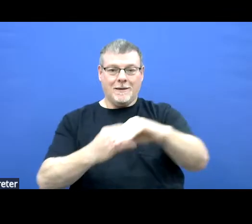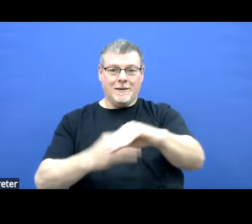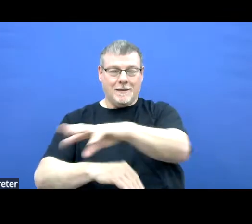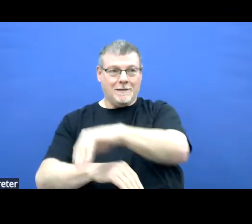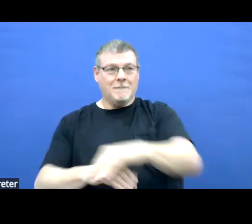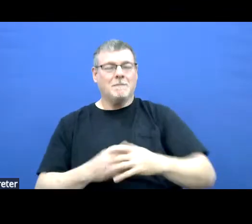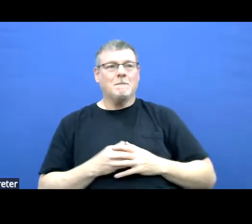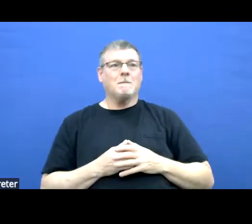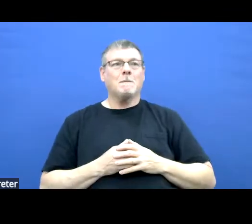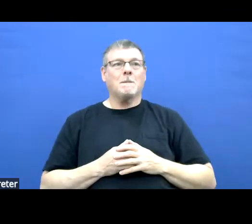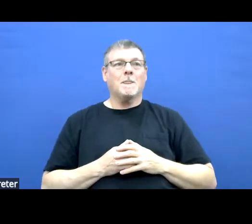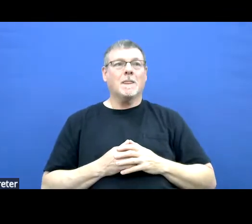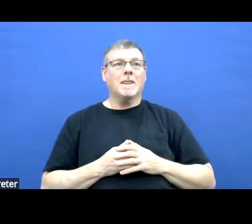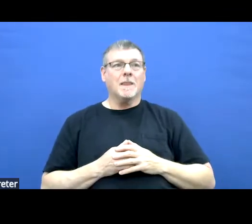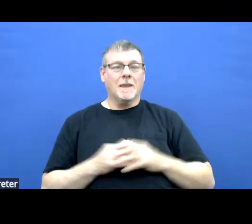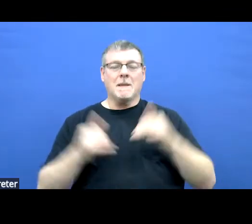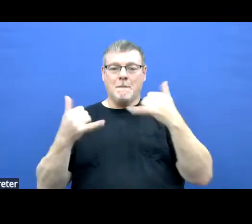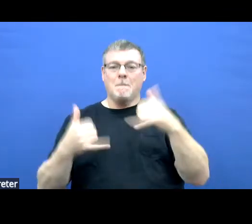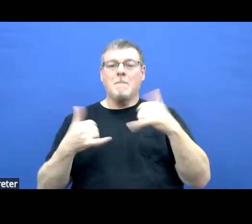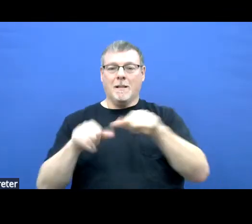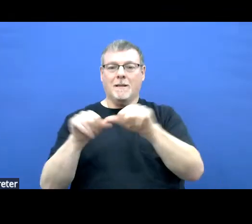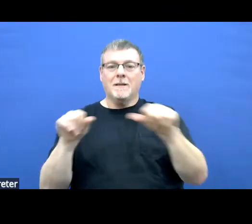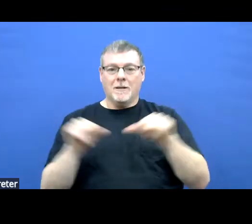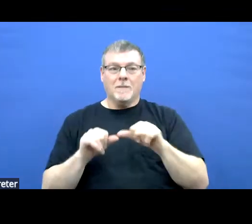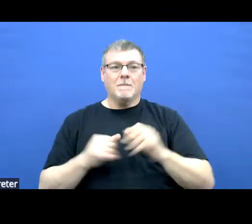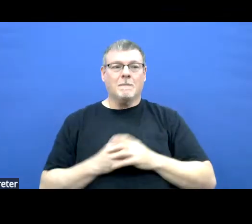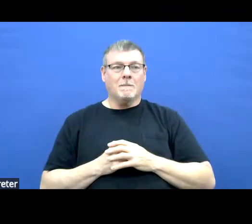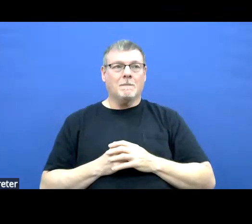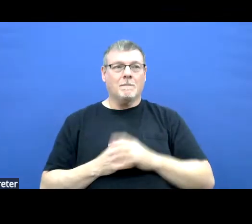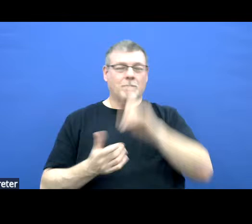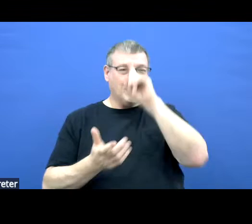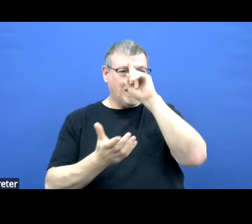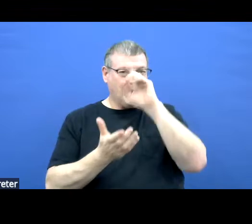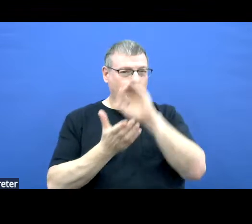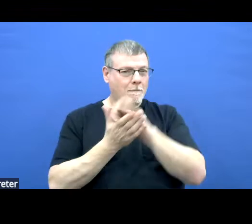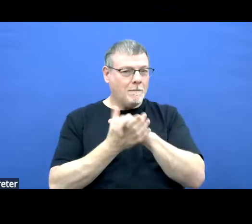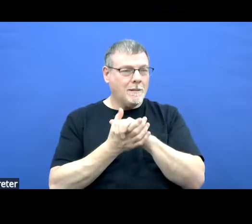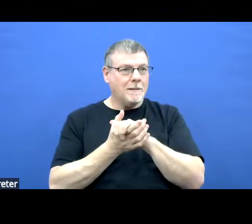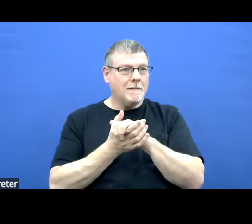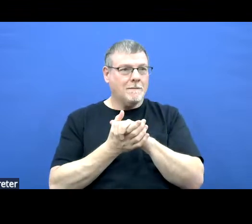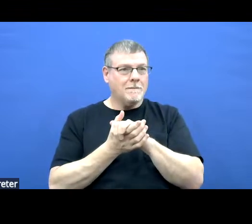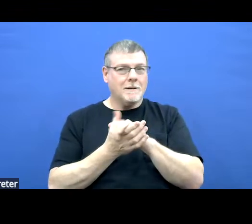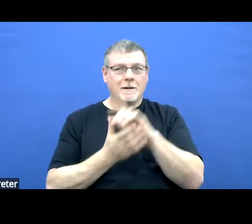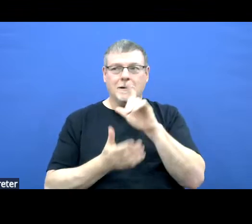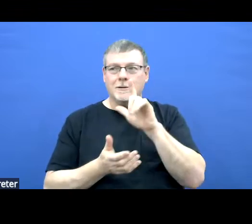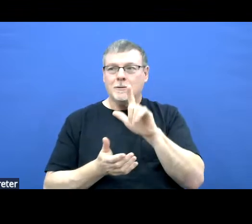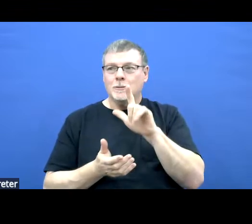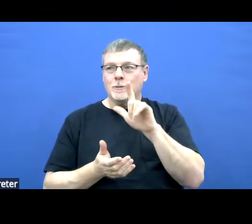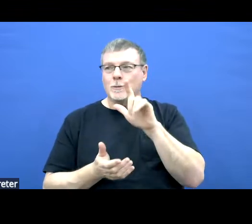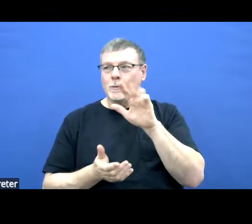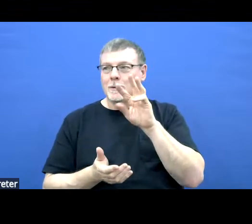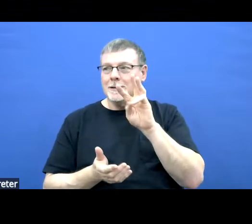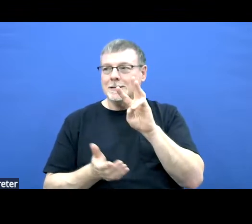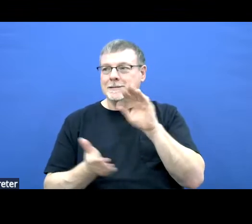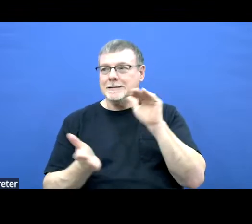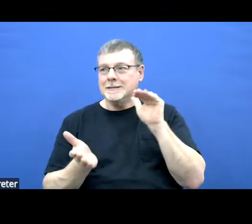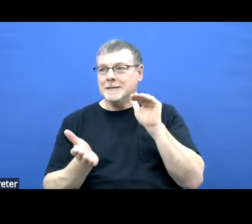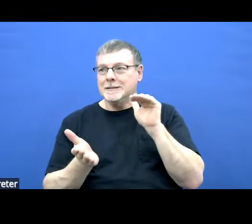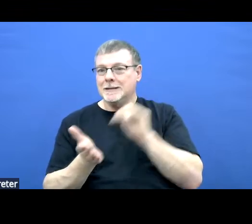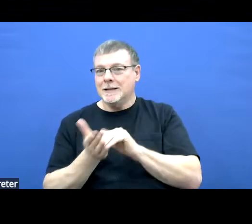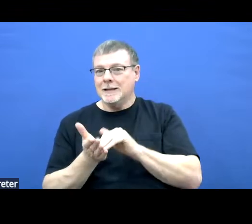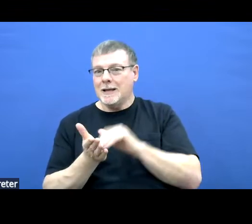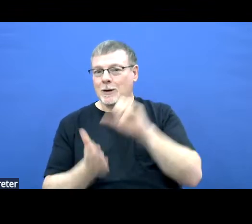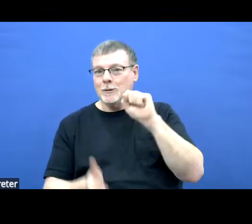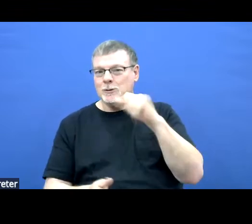being a play area. And I believe around 26,000 square feet.